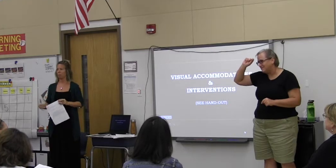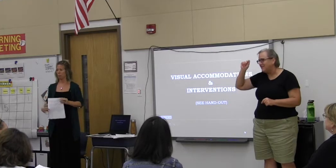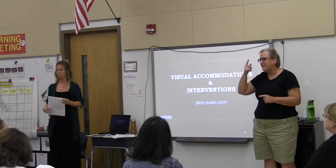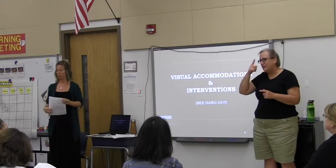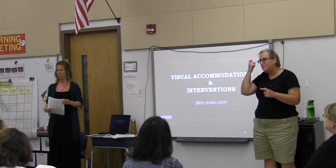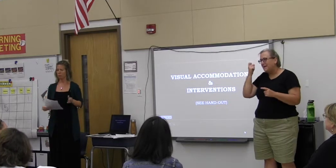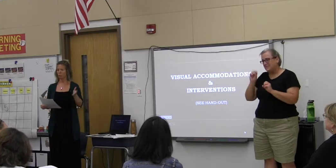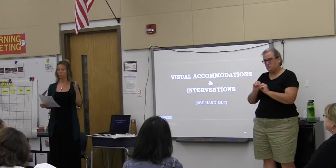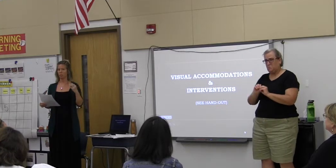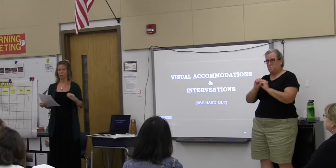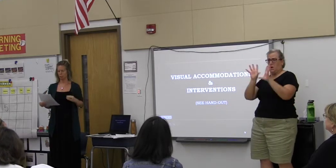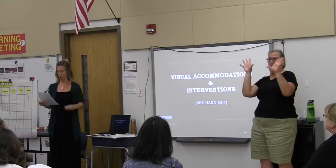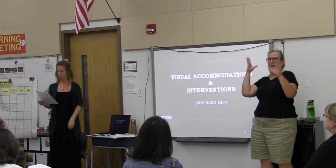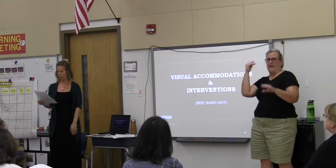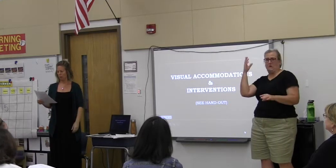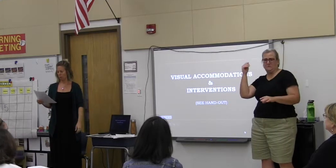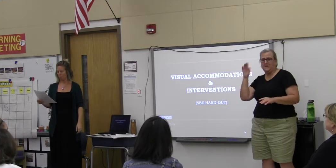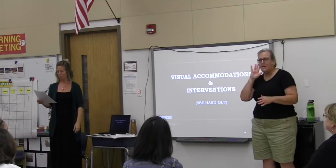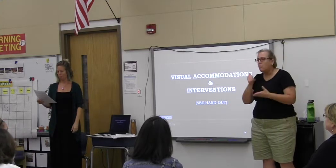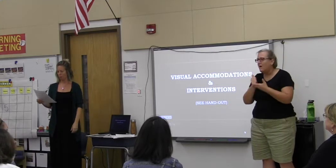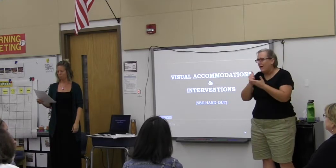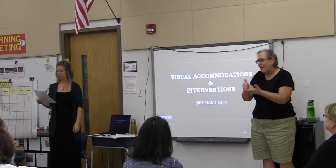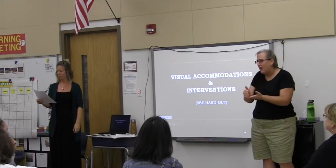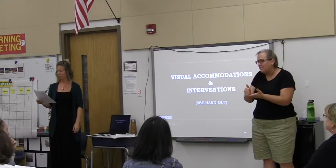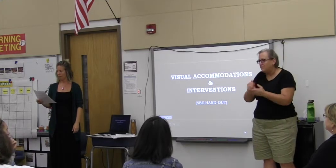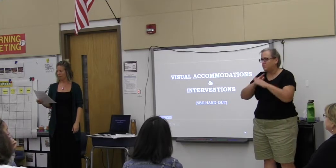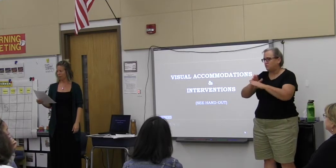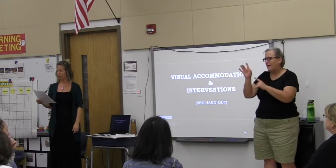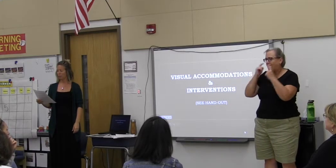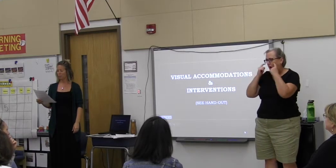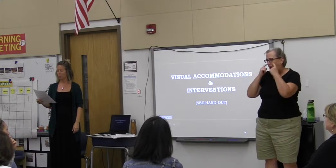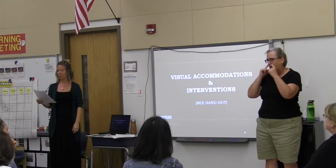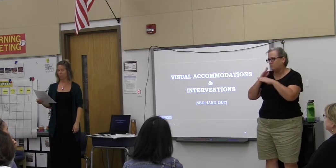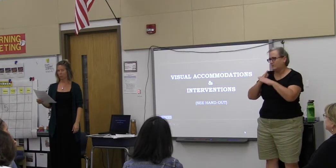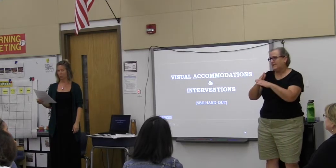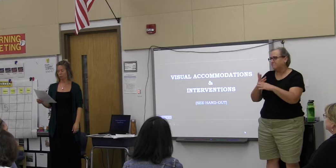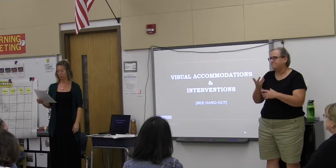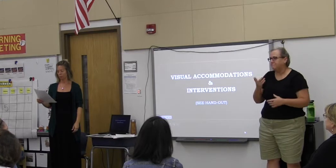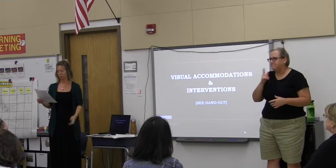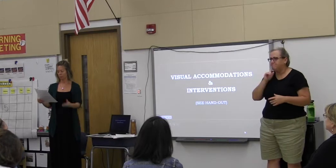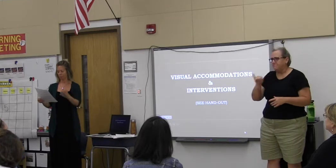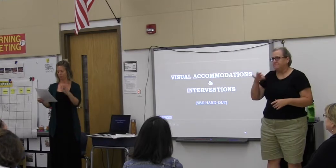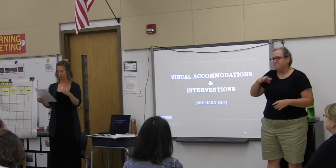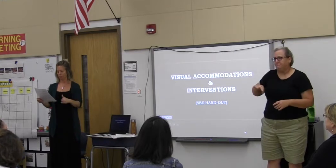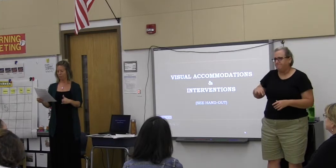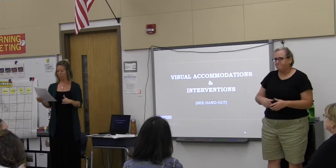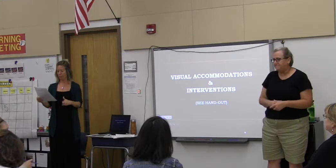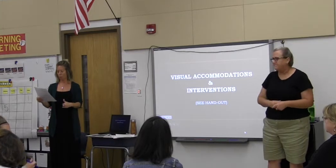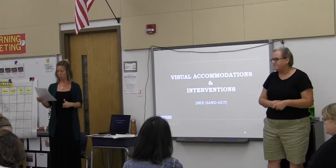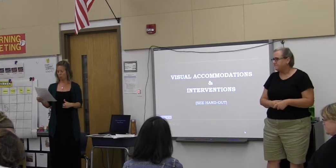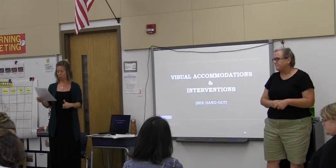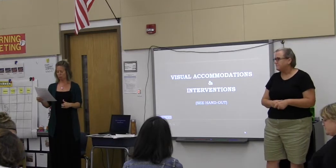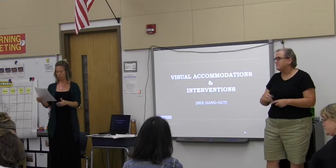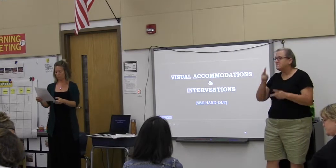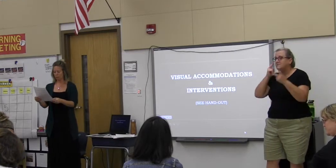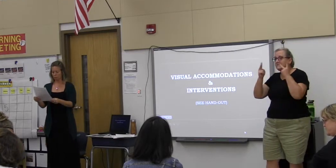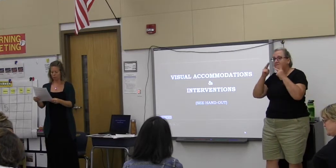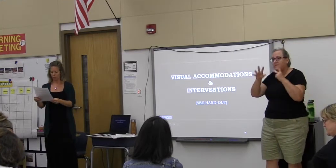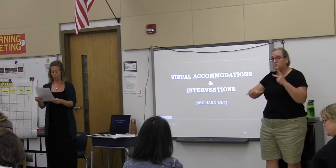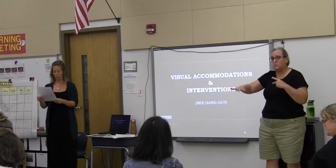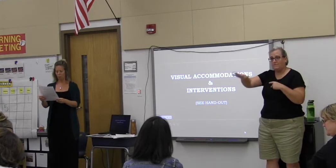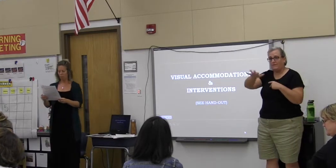can be very bright, so just helping to protect their eyes is beneficial. Visual fields.